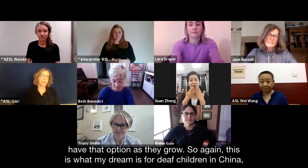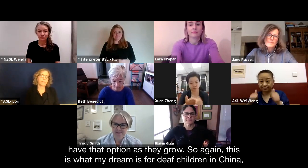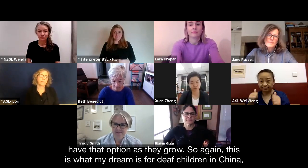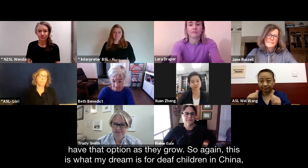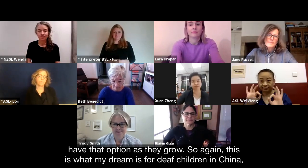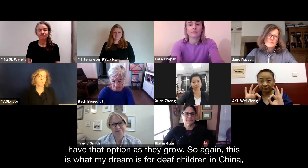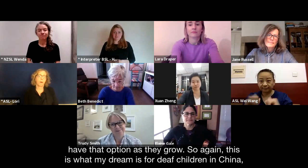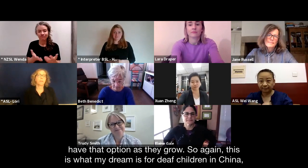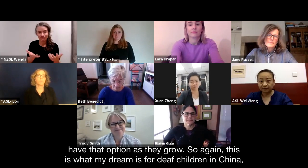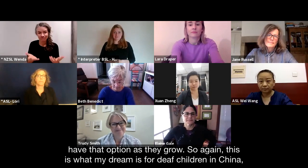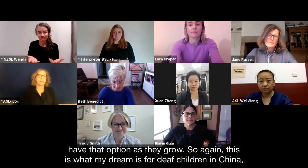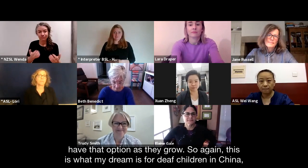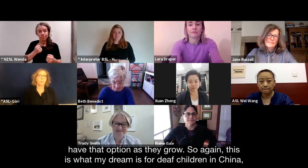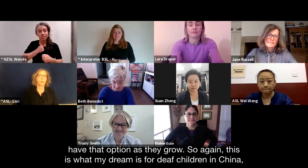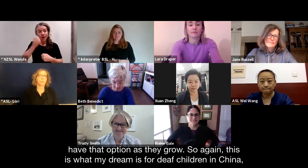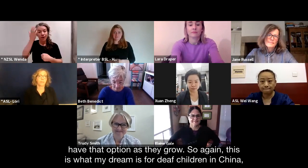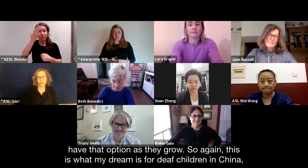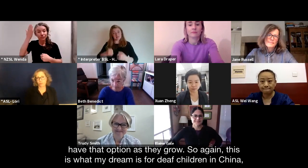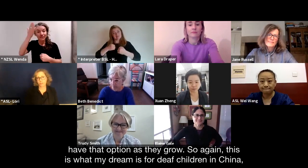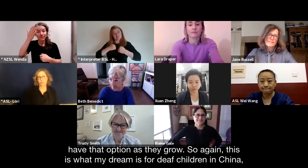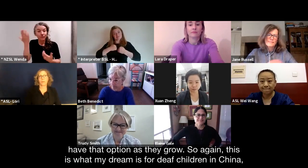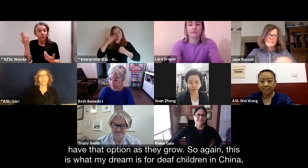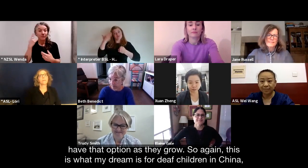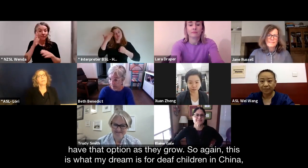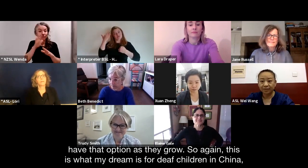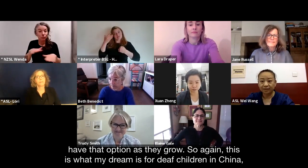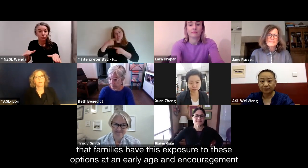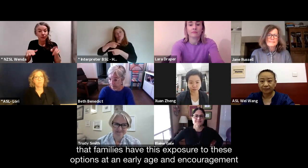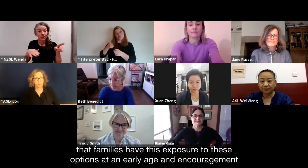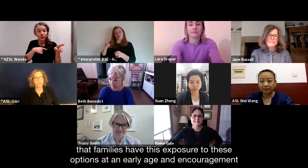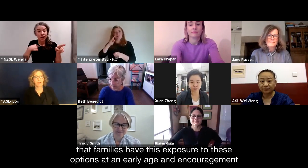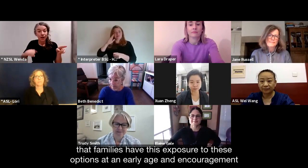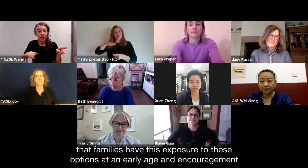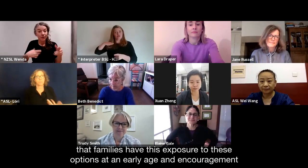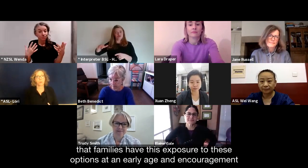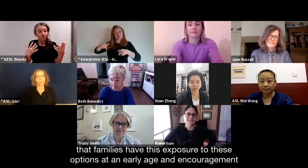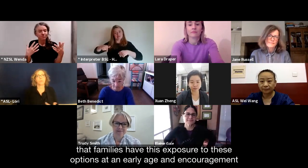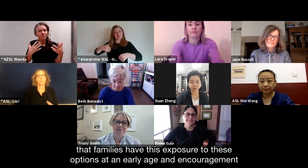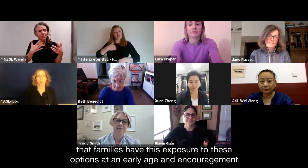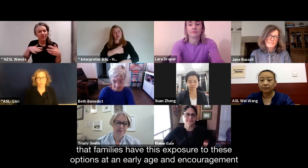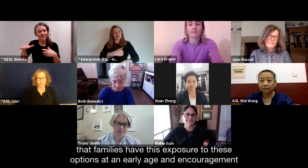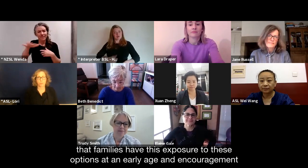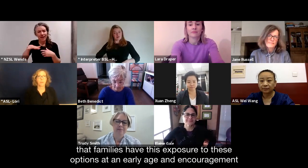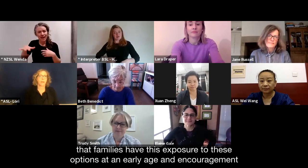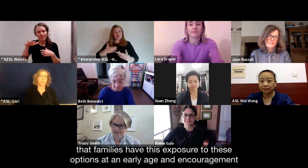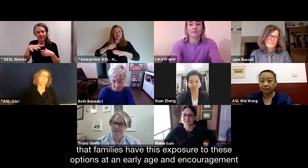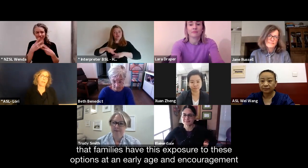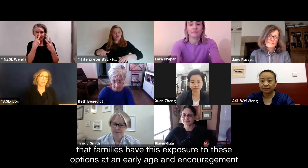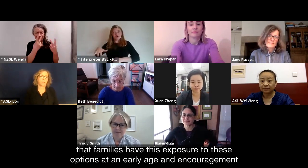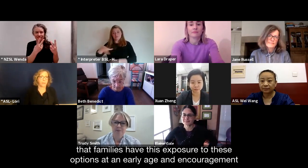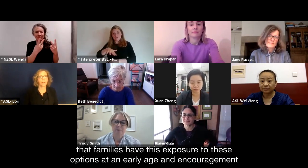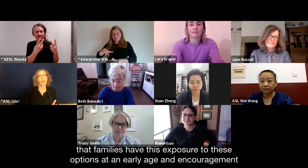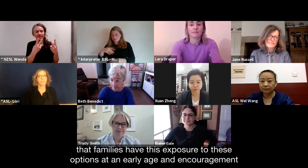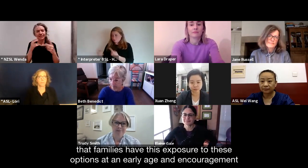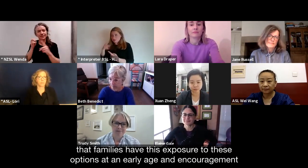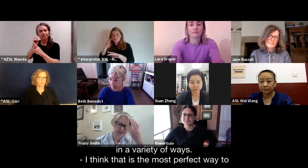So, again, this is what my dream is for deaf children in China, is that families have this exposure to these options at an early